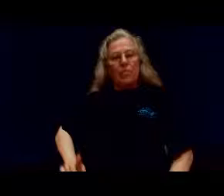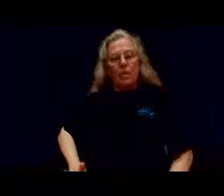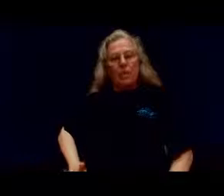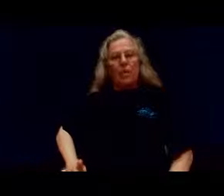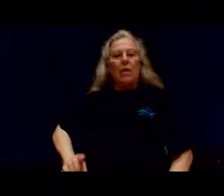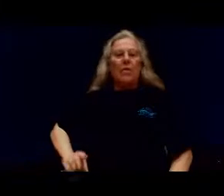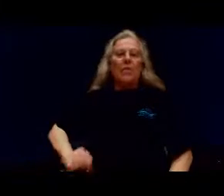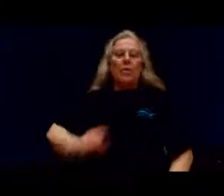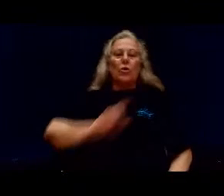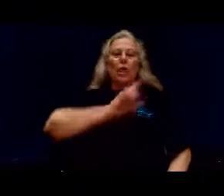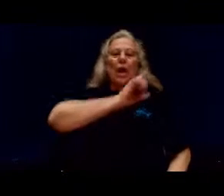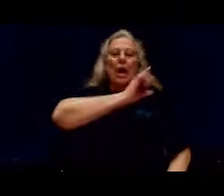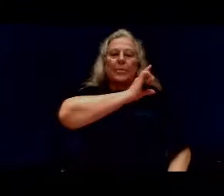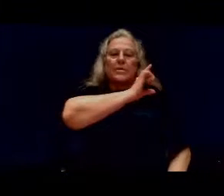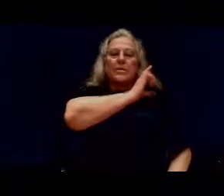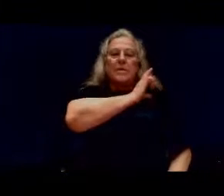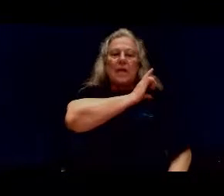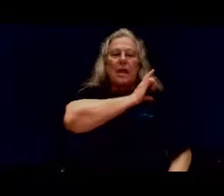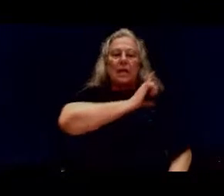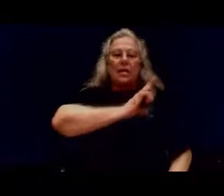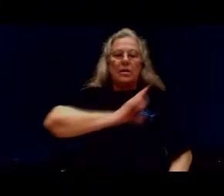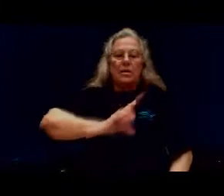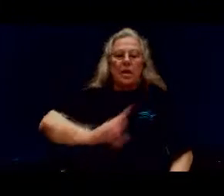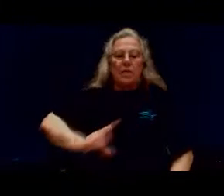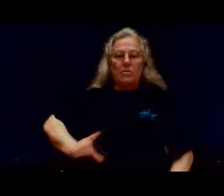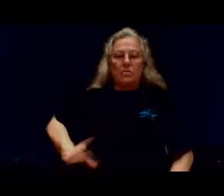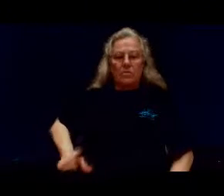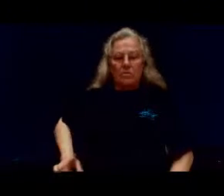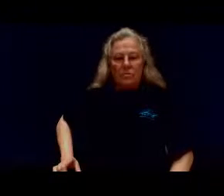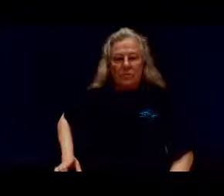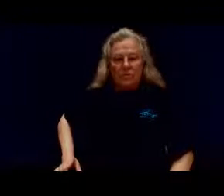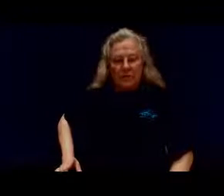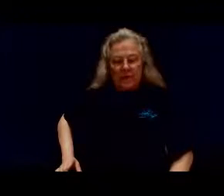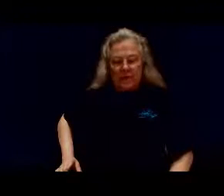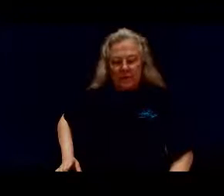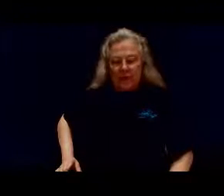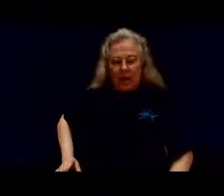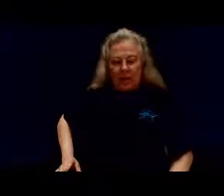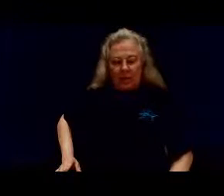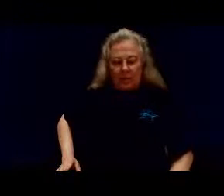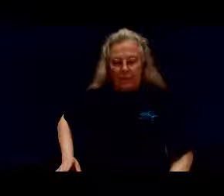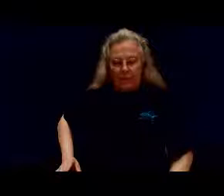ribbon from your opposite side down to the same side.